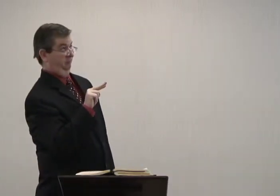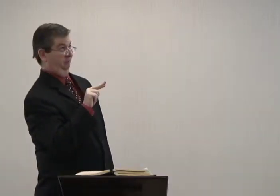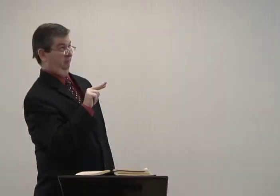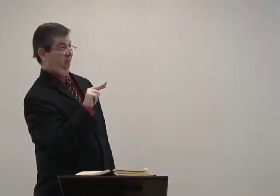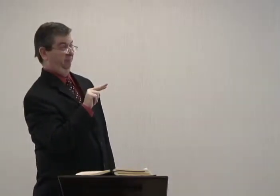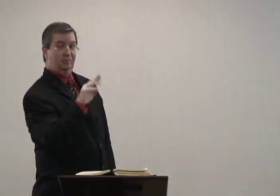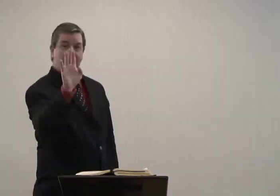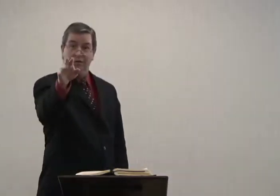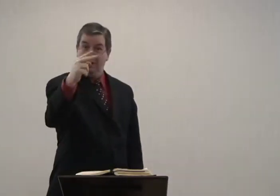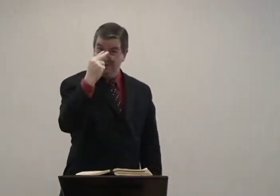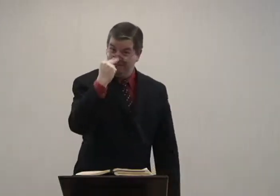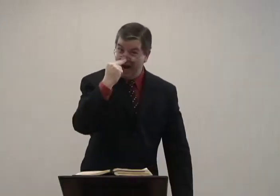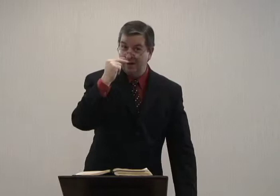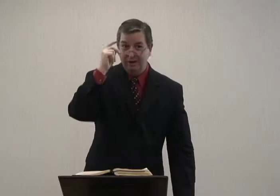Well, person look up you and